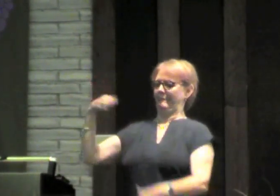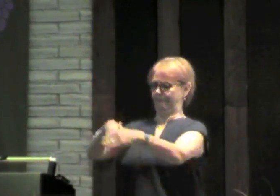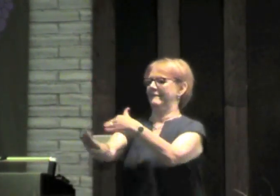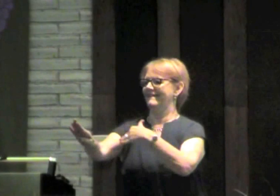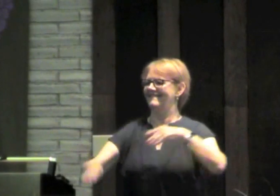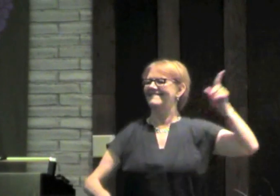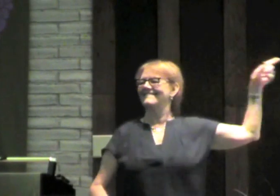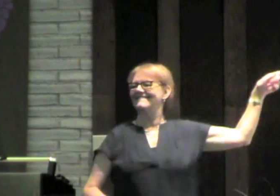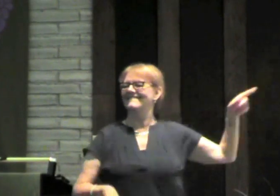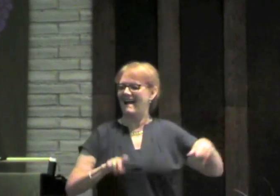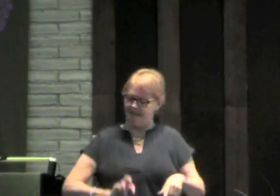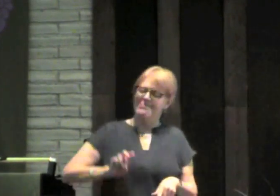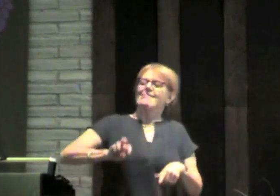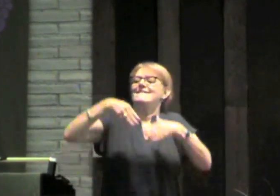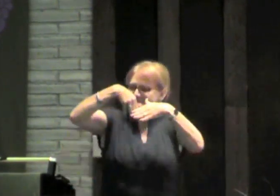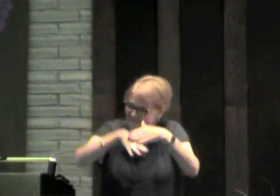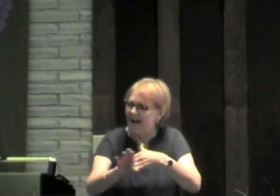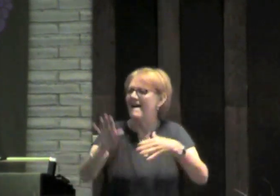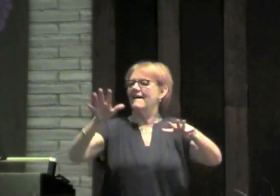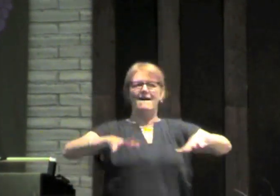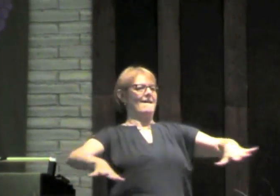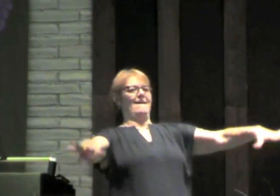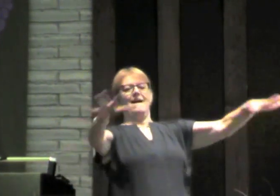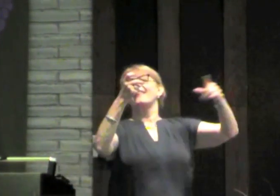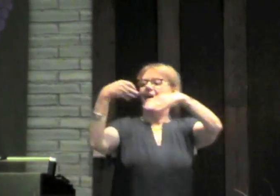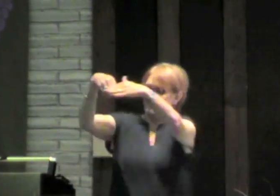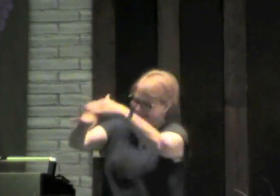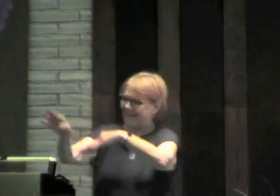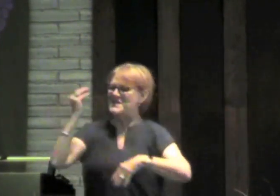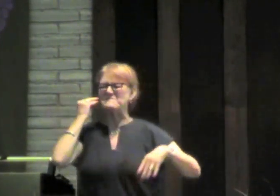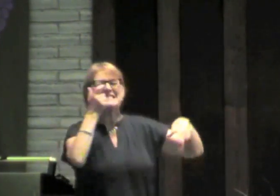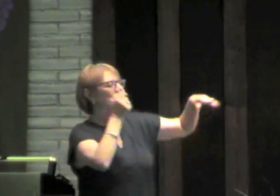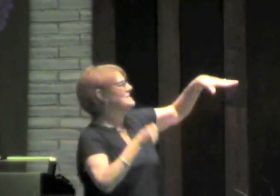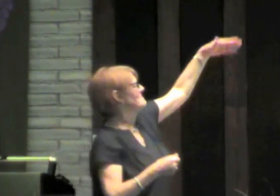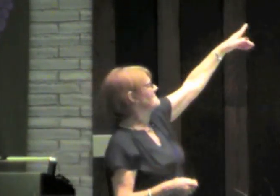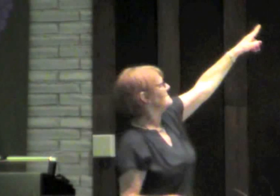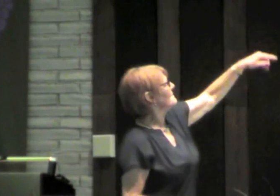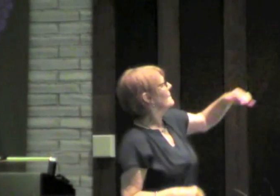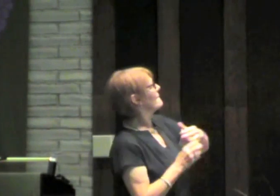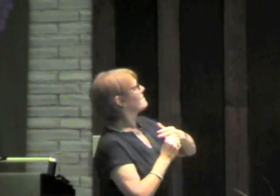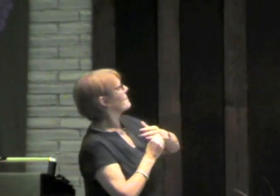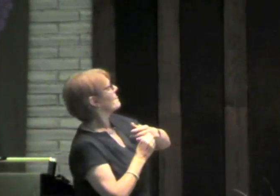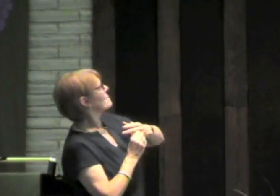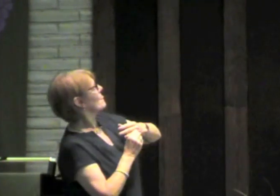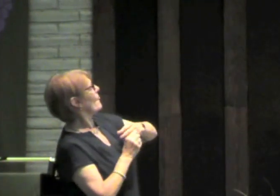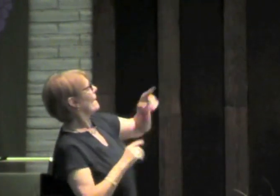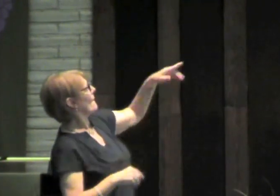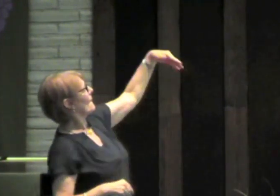step down through these thick wooden doors into the courtyard, and then go on into the house later. So let's see the next